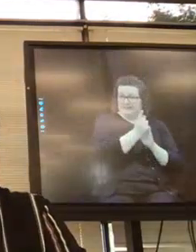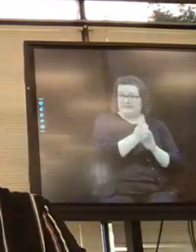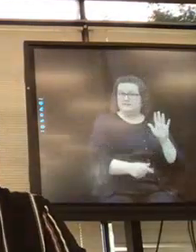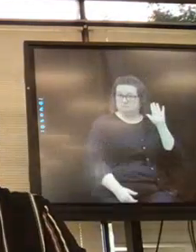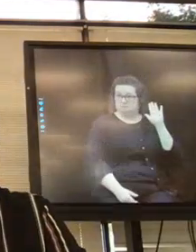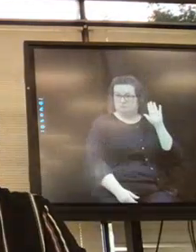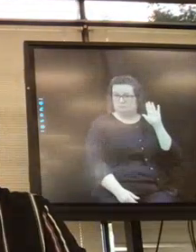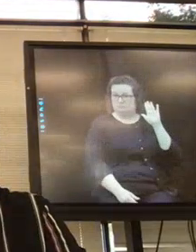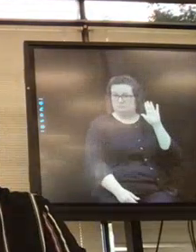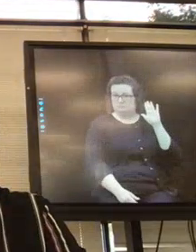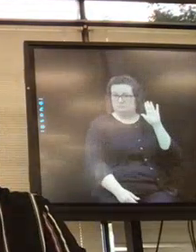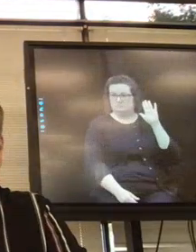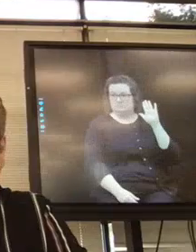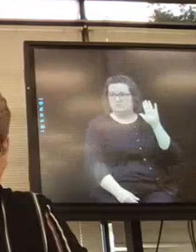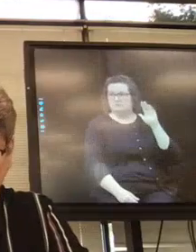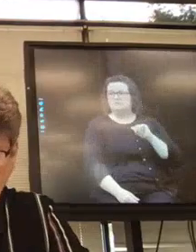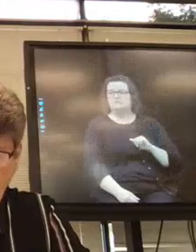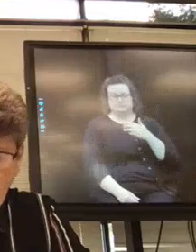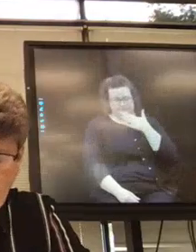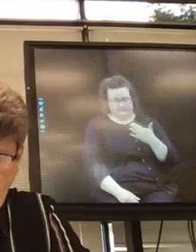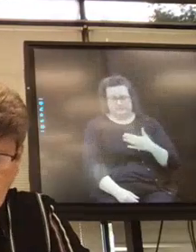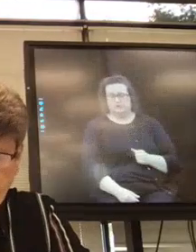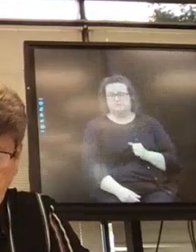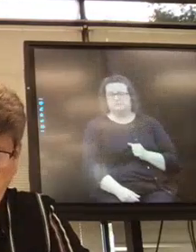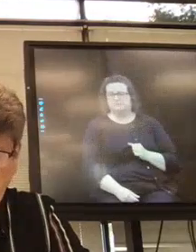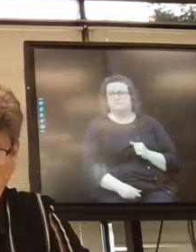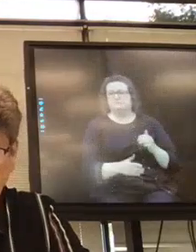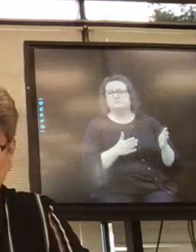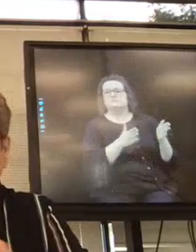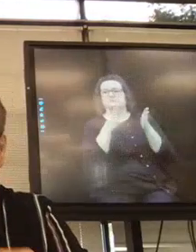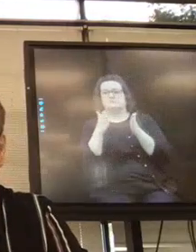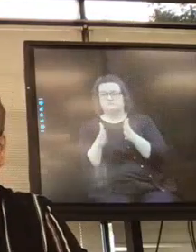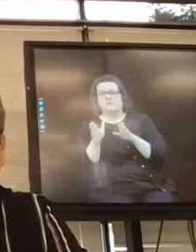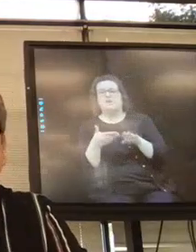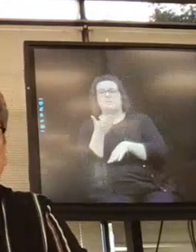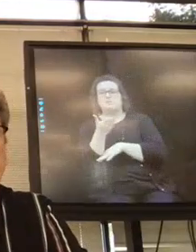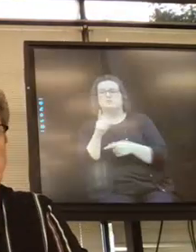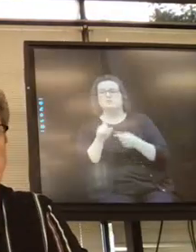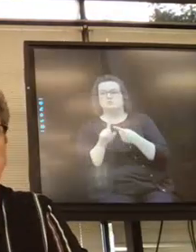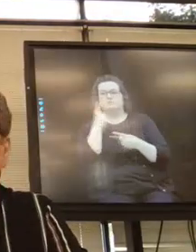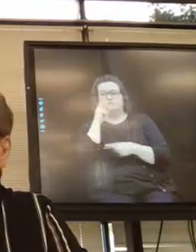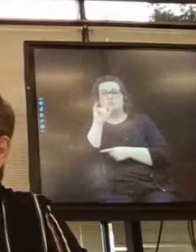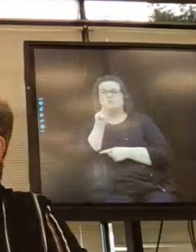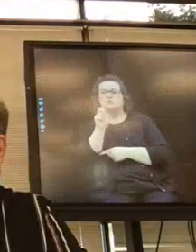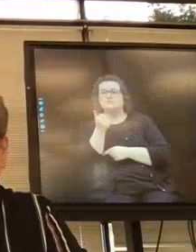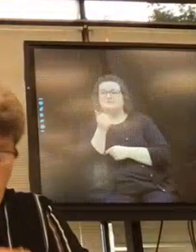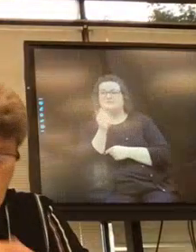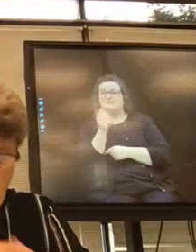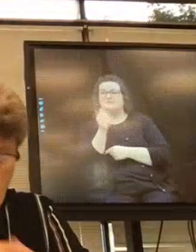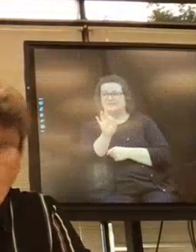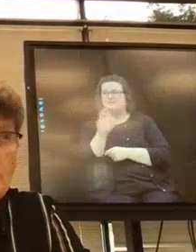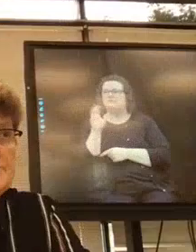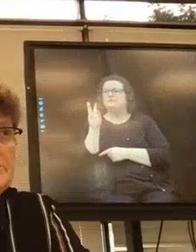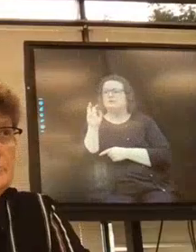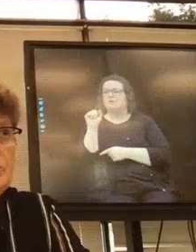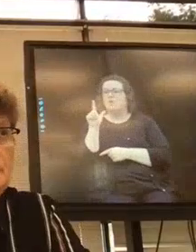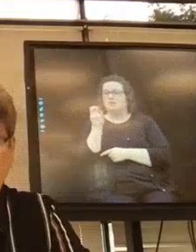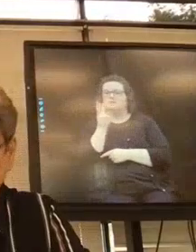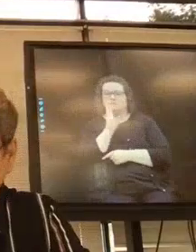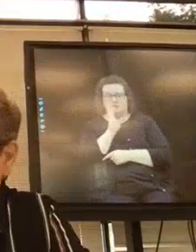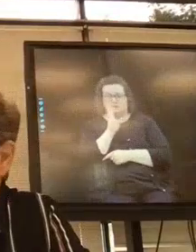hand. Thank you. And now I'll take a motion for June 19th. So moved. Wallace